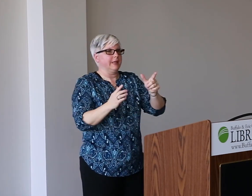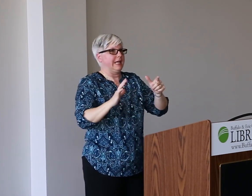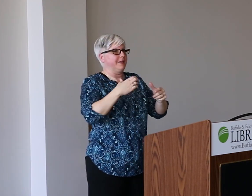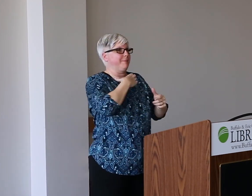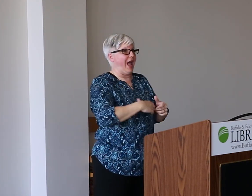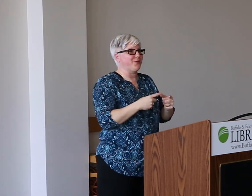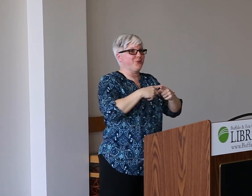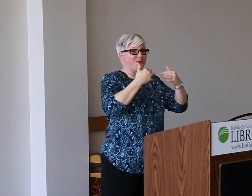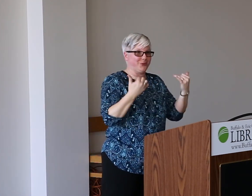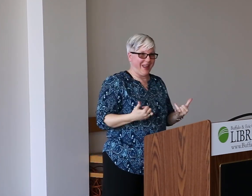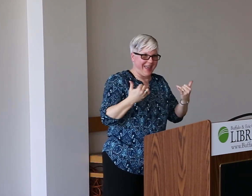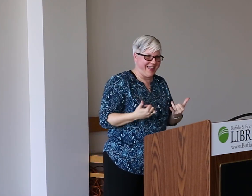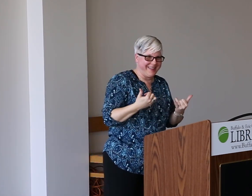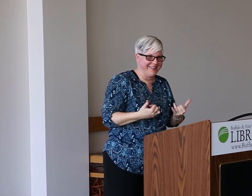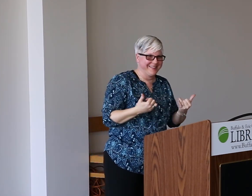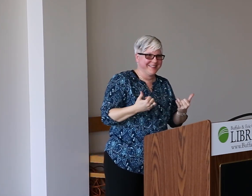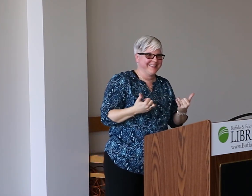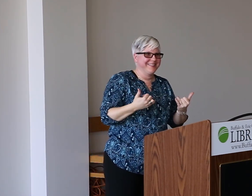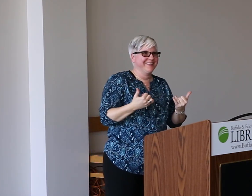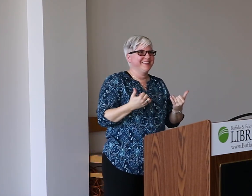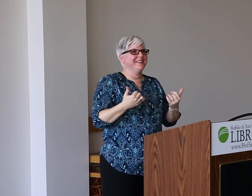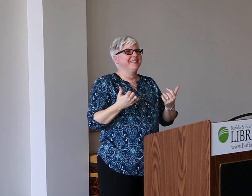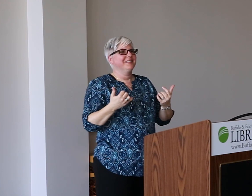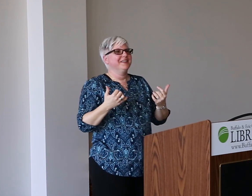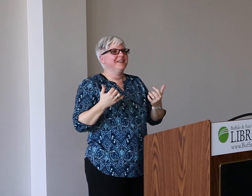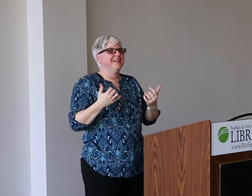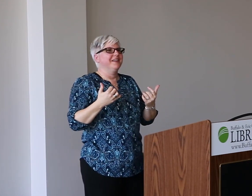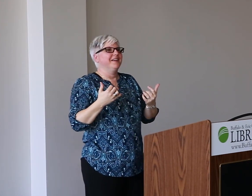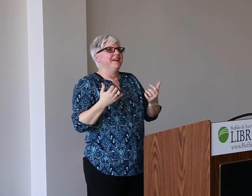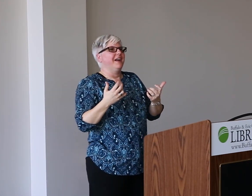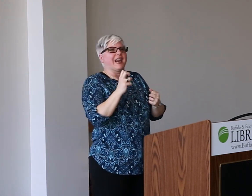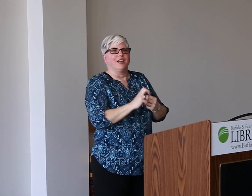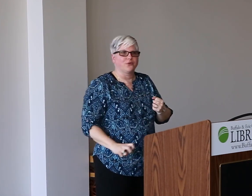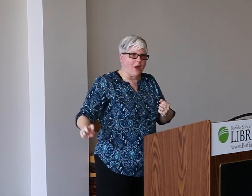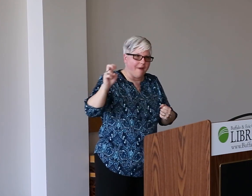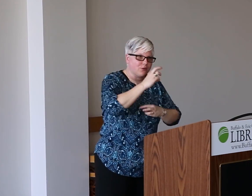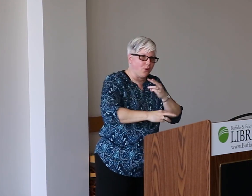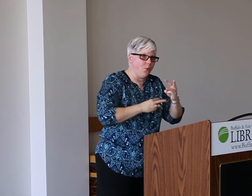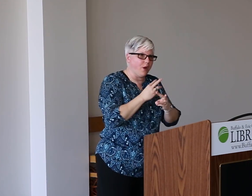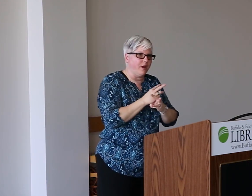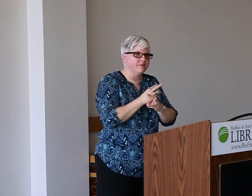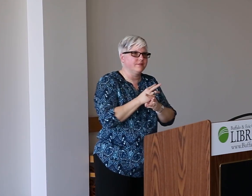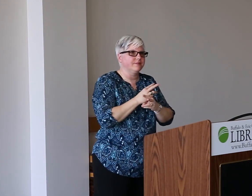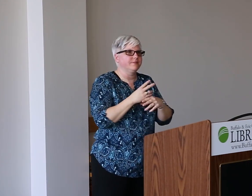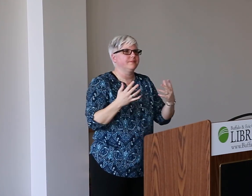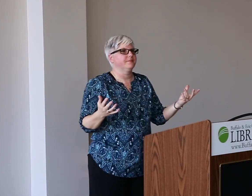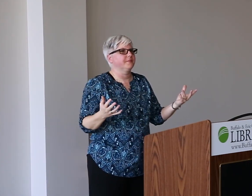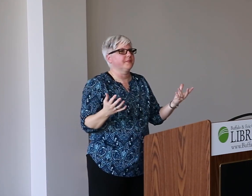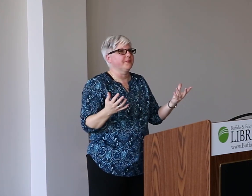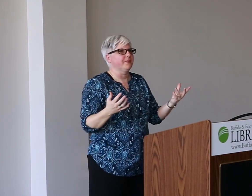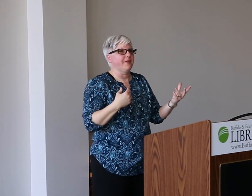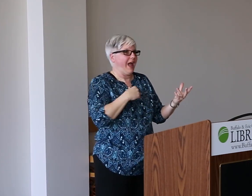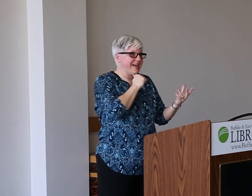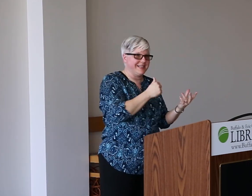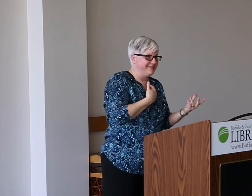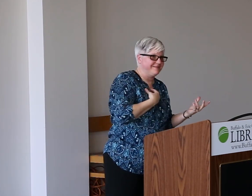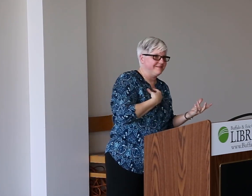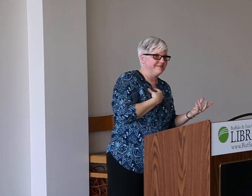that that would become his passion until today. He travels the world.